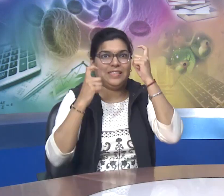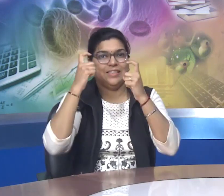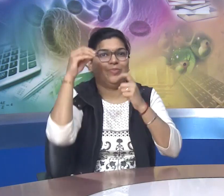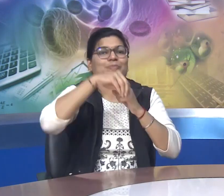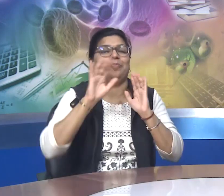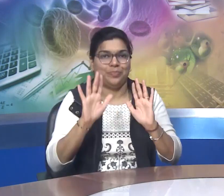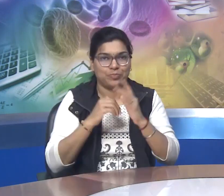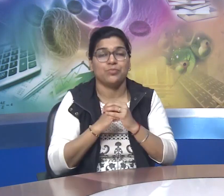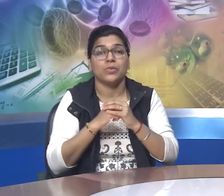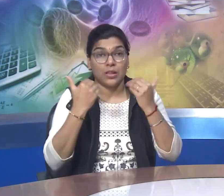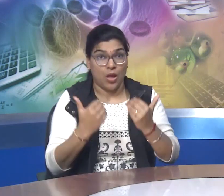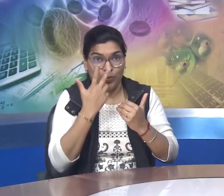in active voice.